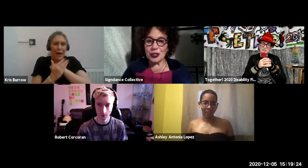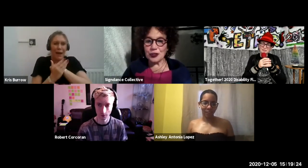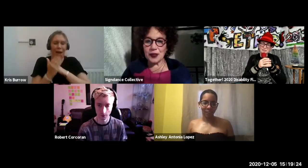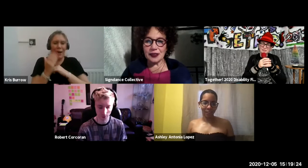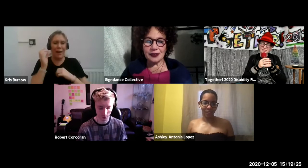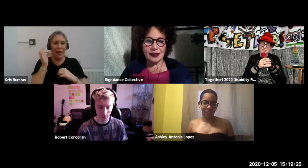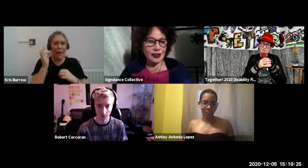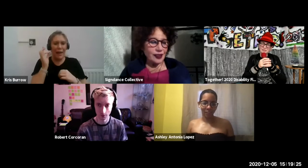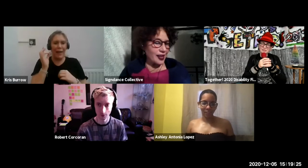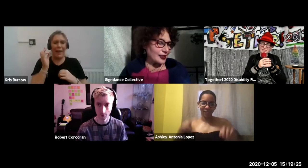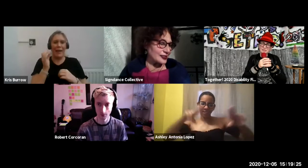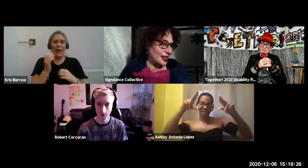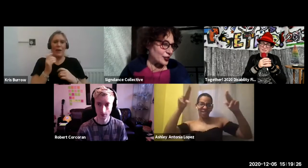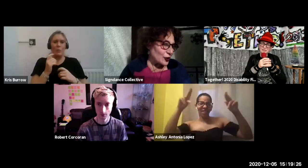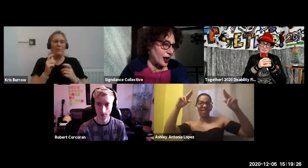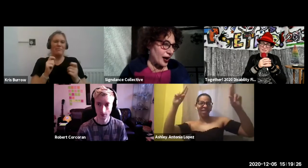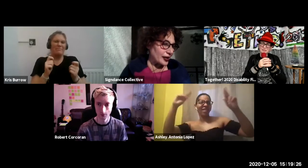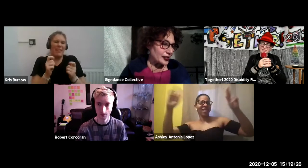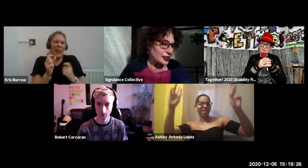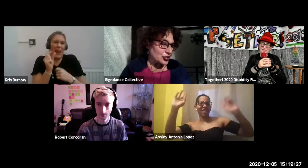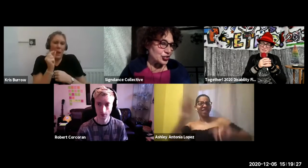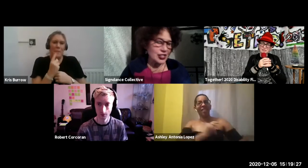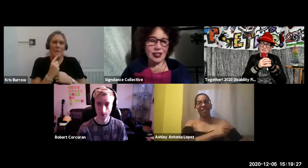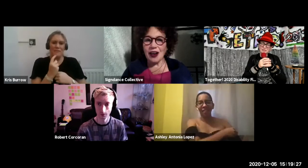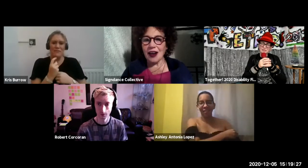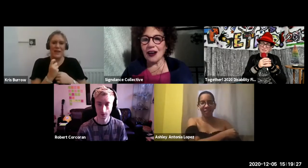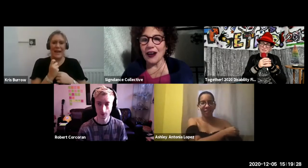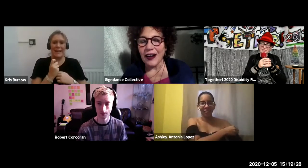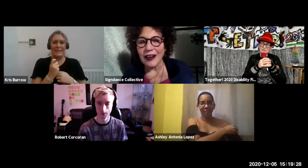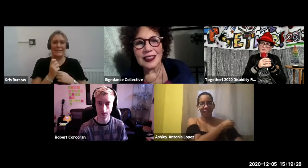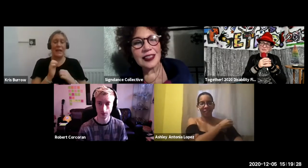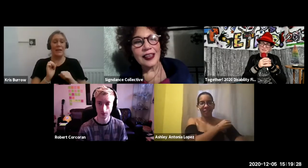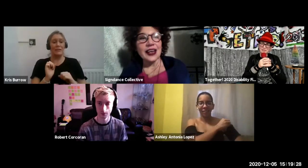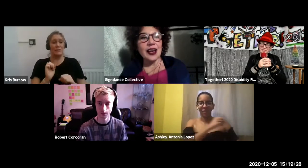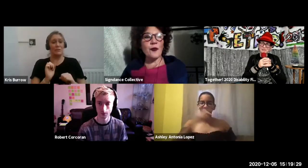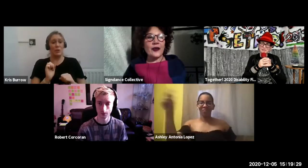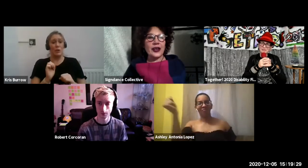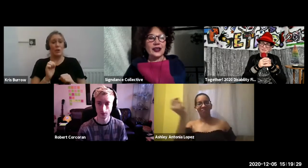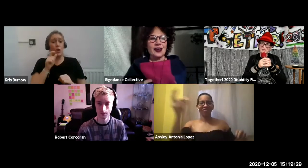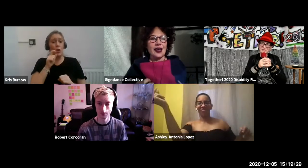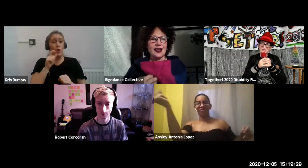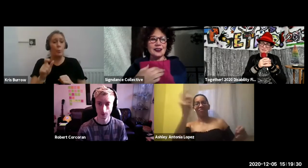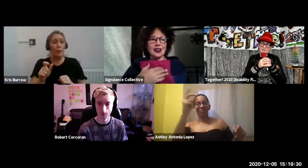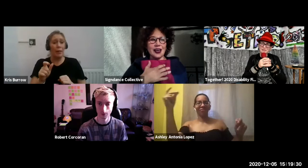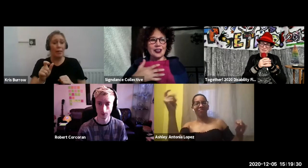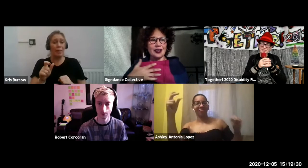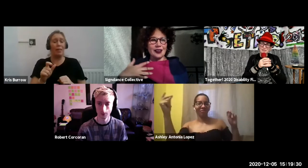I'm Cuban, and I go by she, her, hers, and I'm wearing